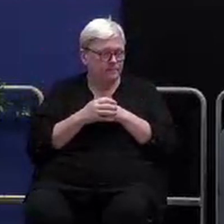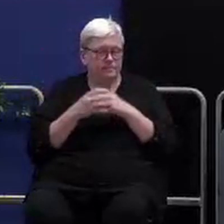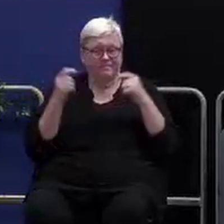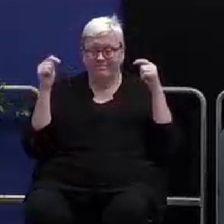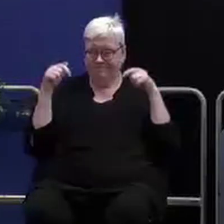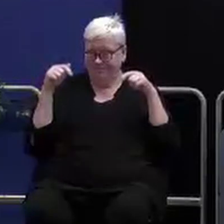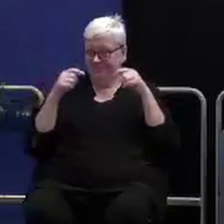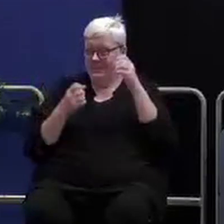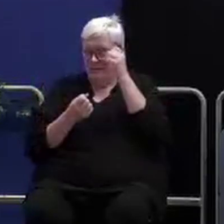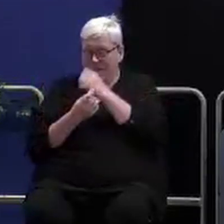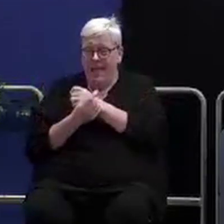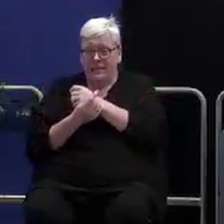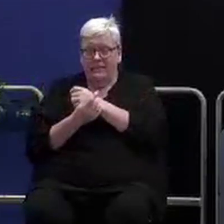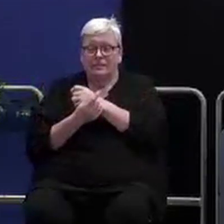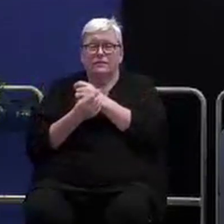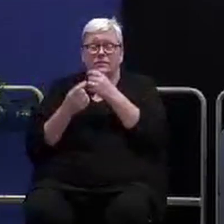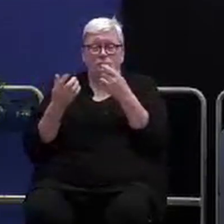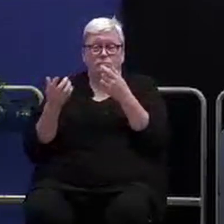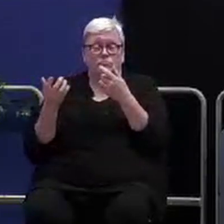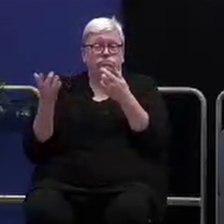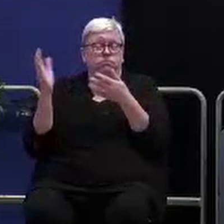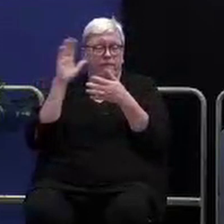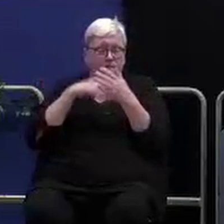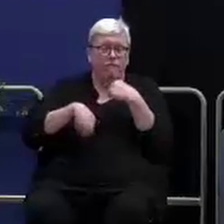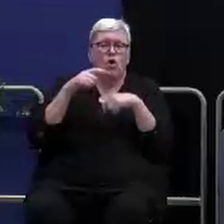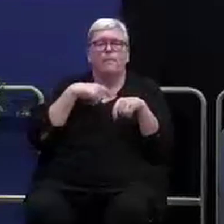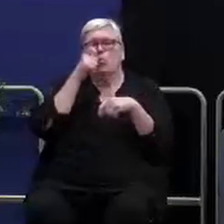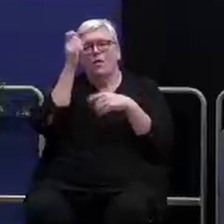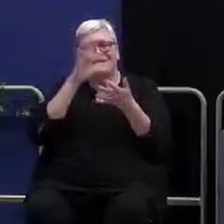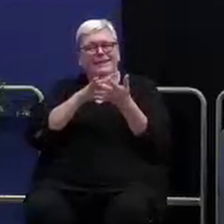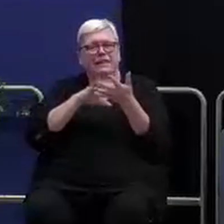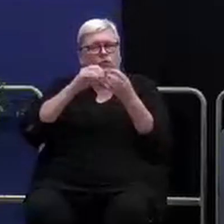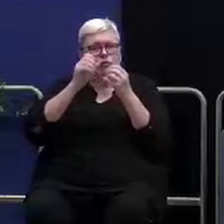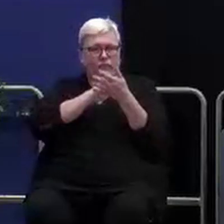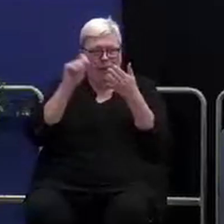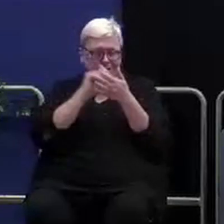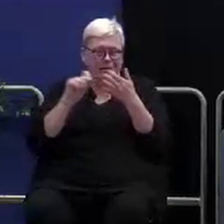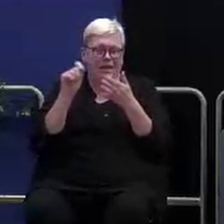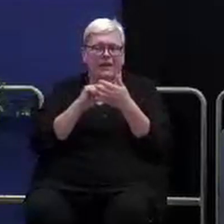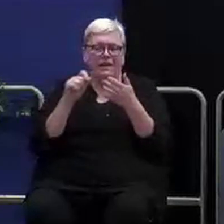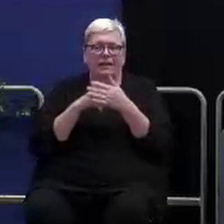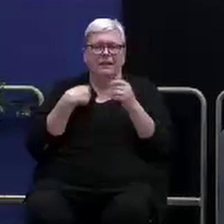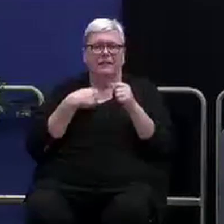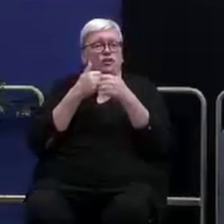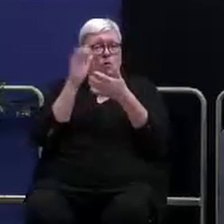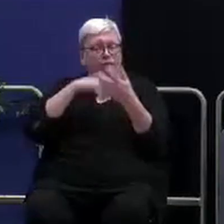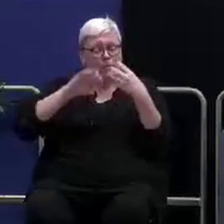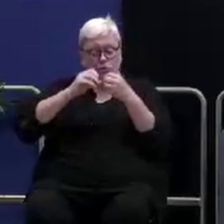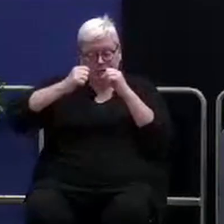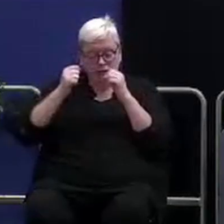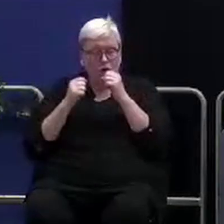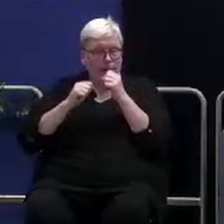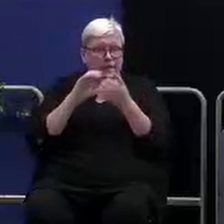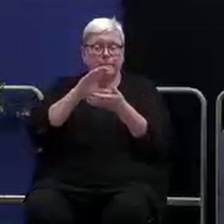This event, this festival, is brought to you by the Word Centre for Creative Writing with the generous support of Creative